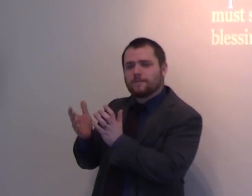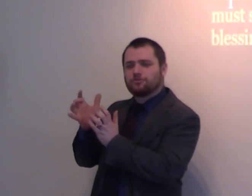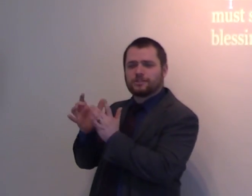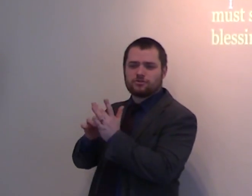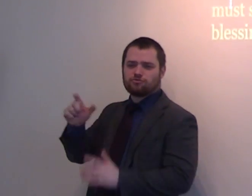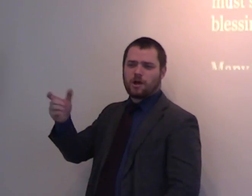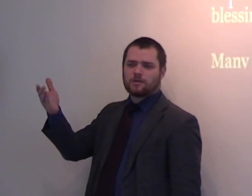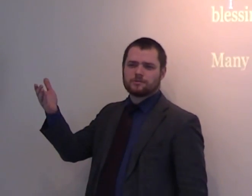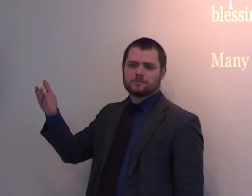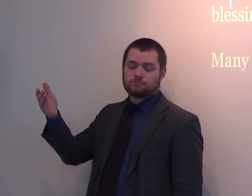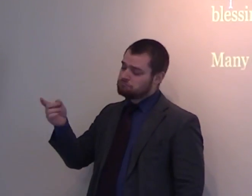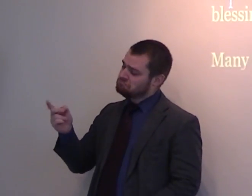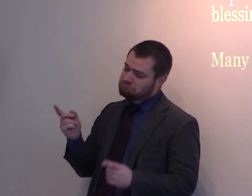This is a great blessing.